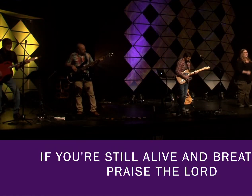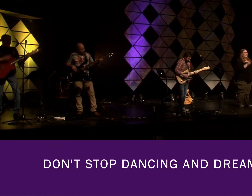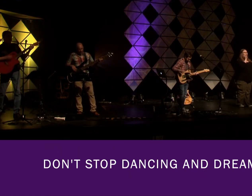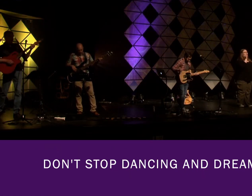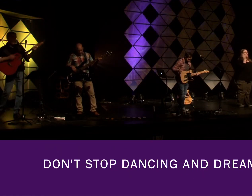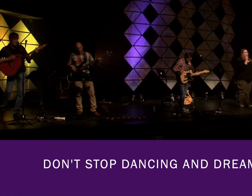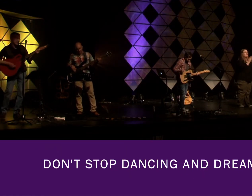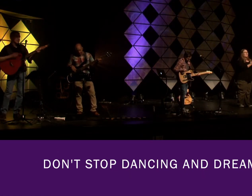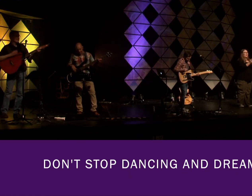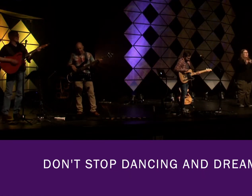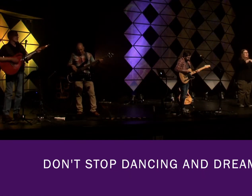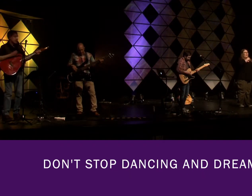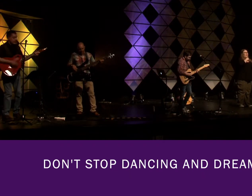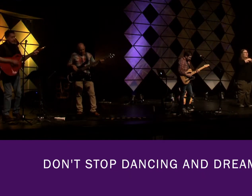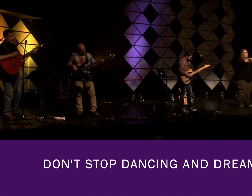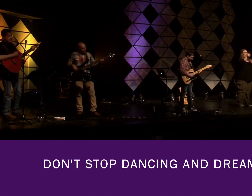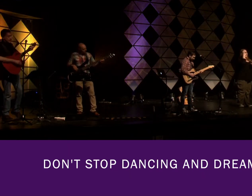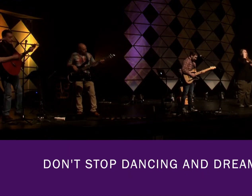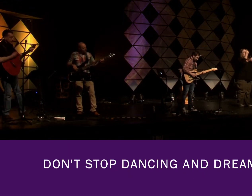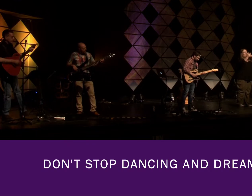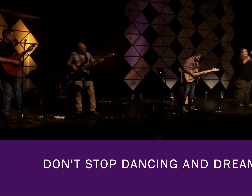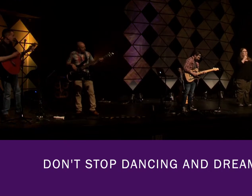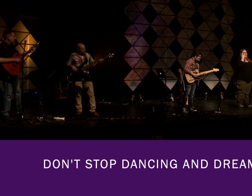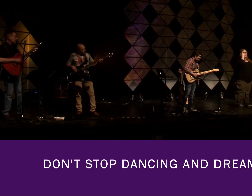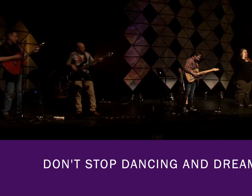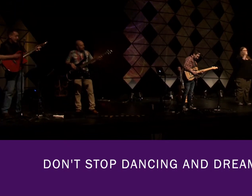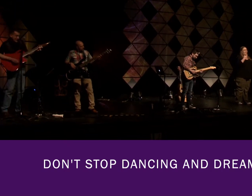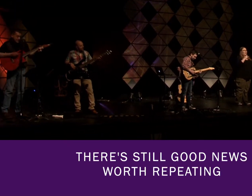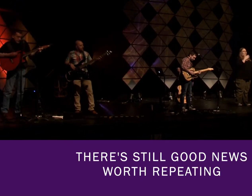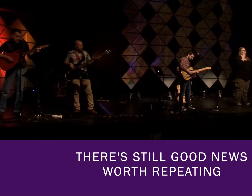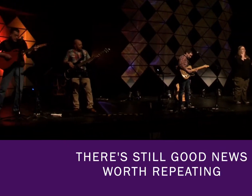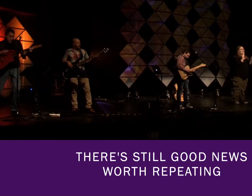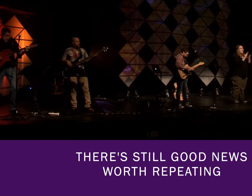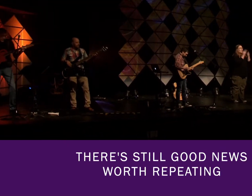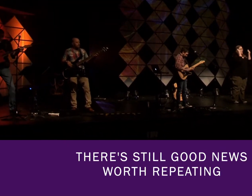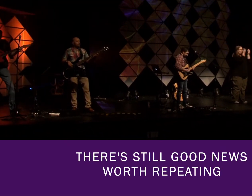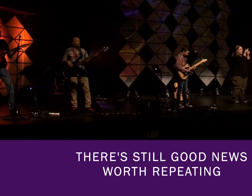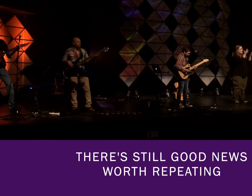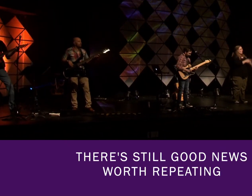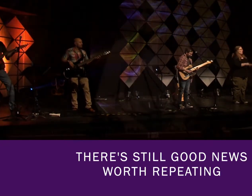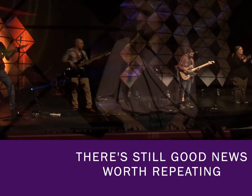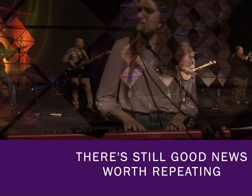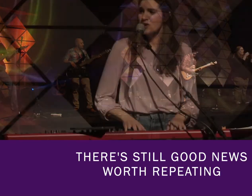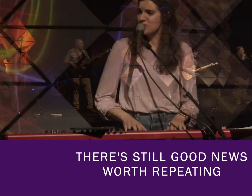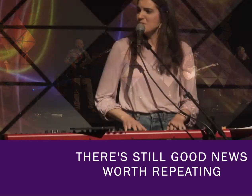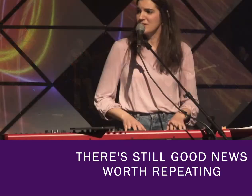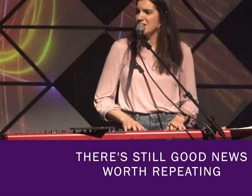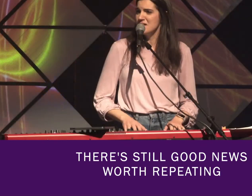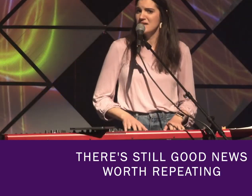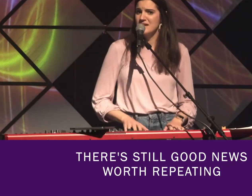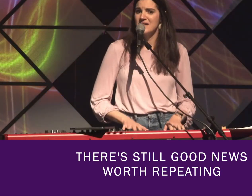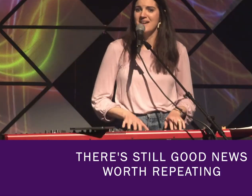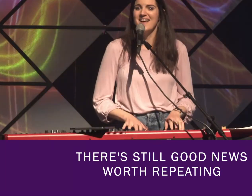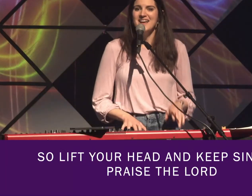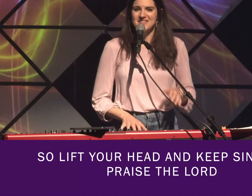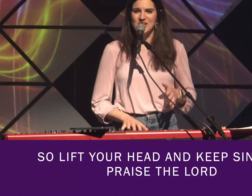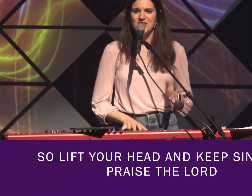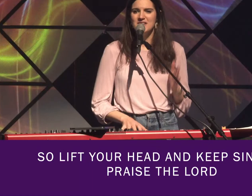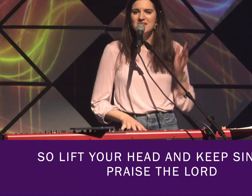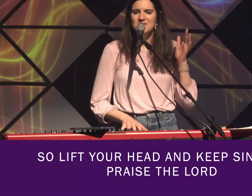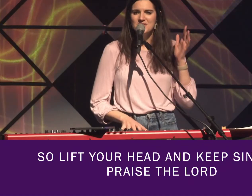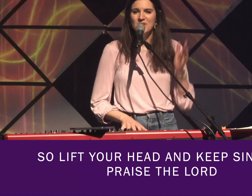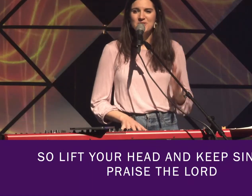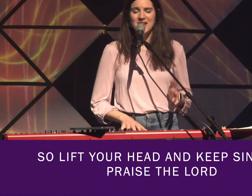Lord. Don't stop dancing and dreaming. There's still good news worth repeating.